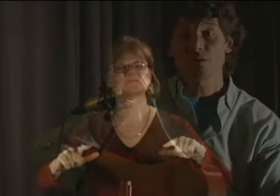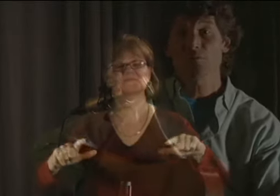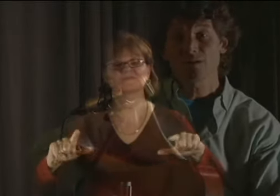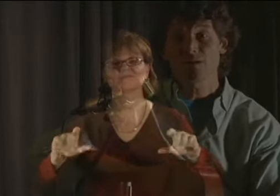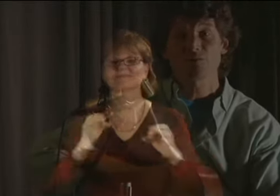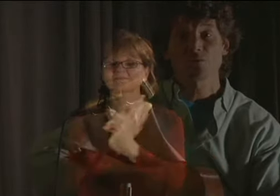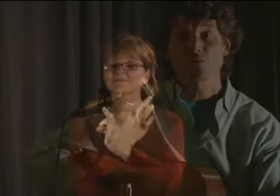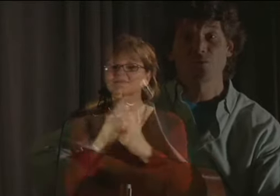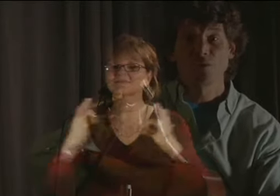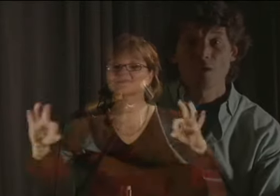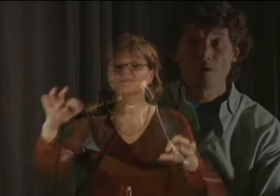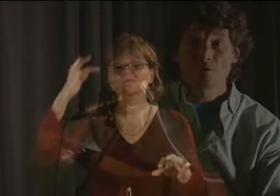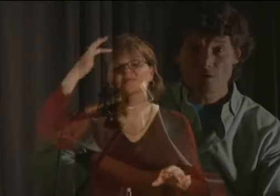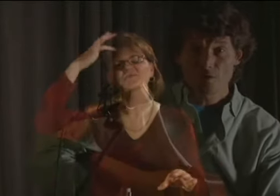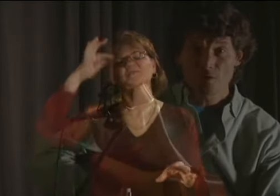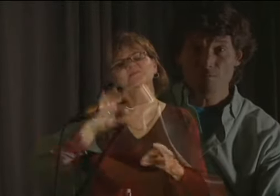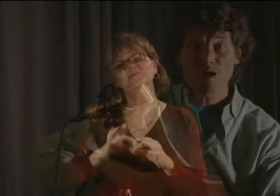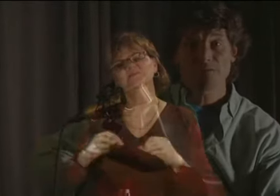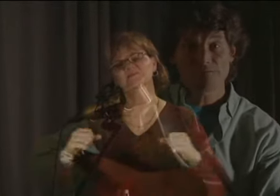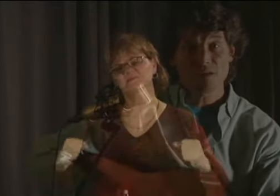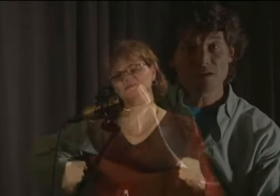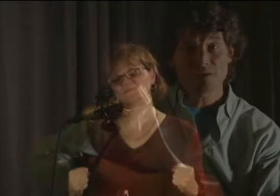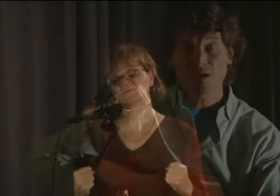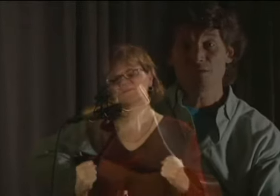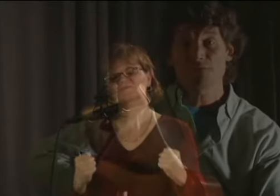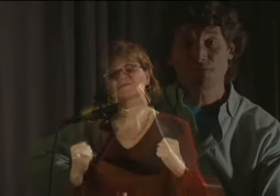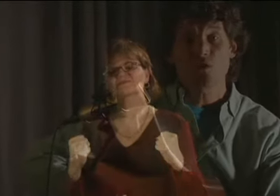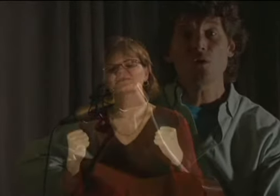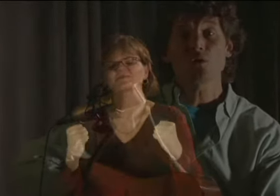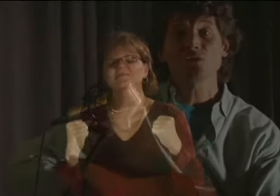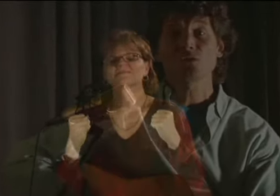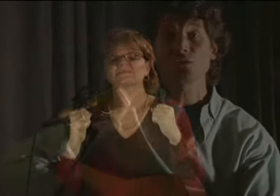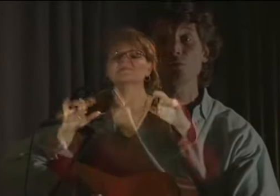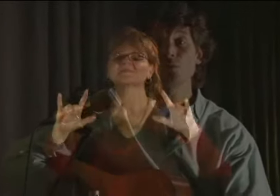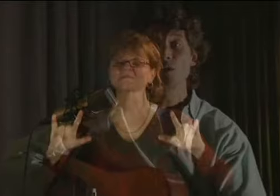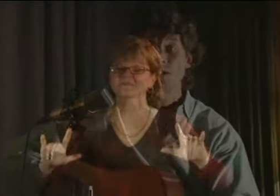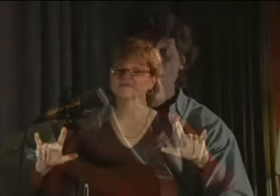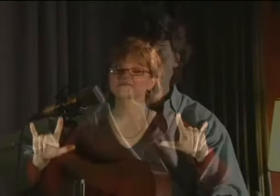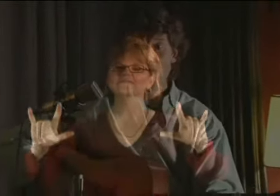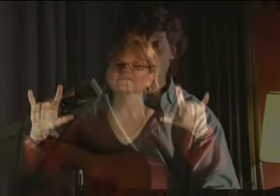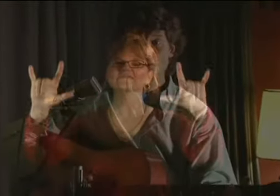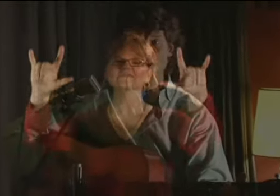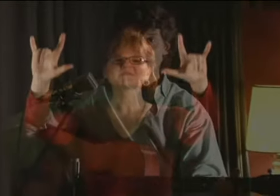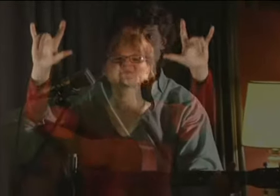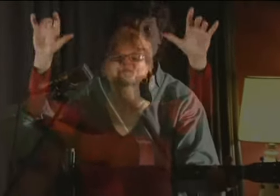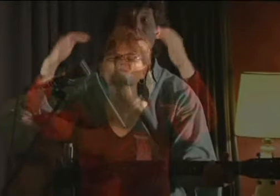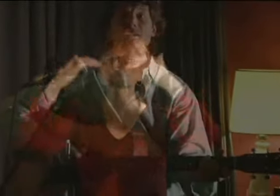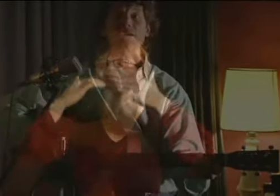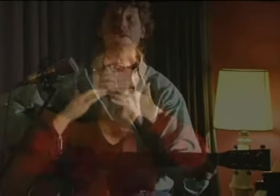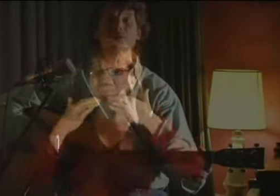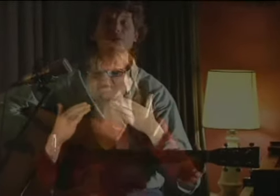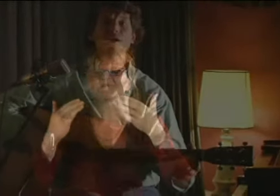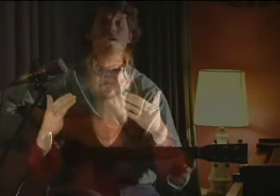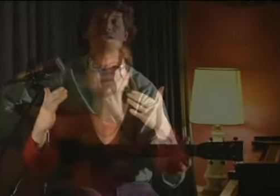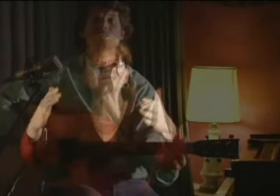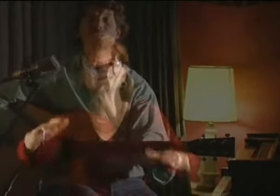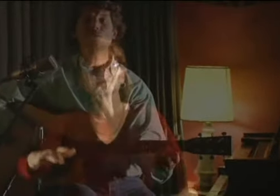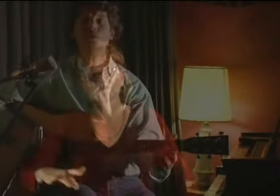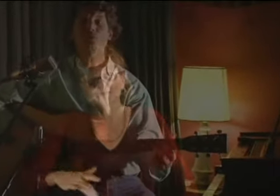I'm coming through, freeing my faith and fortitude. Infinite love